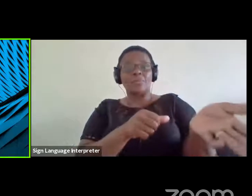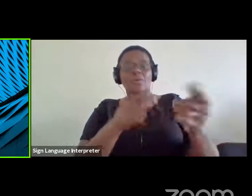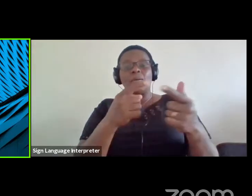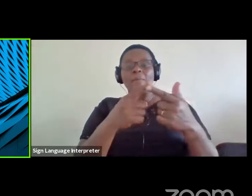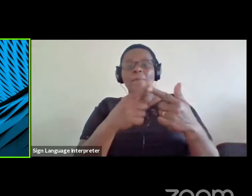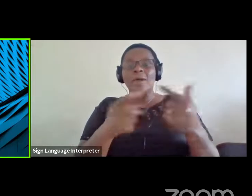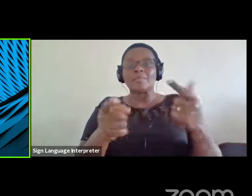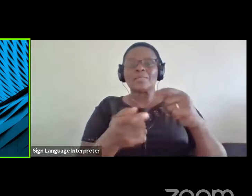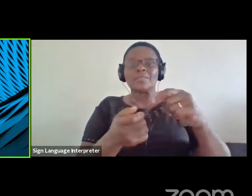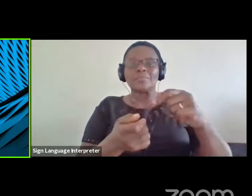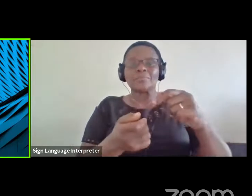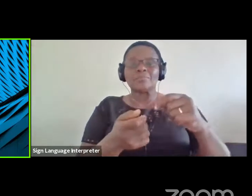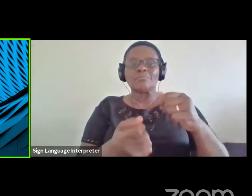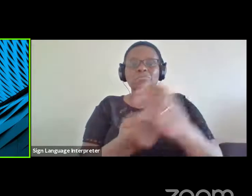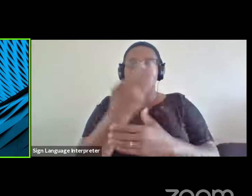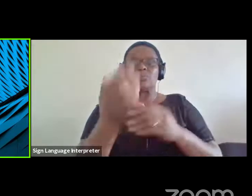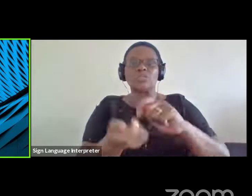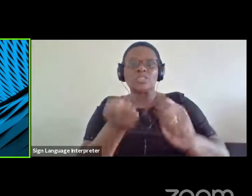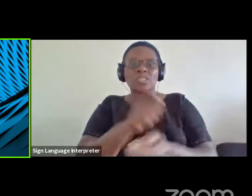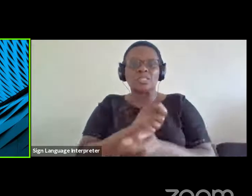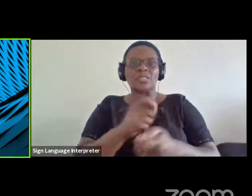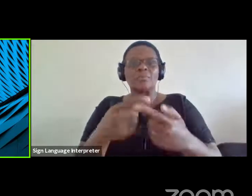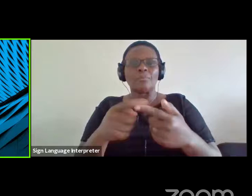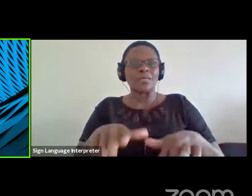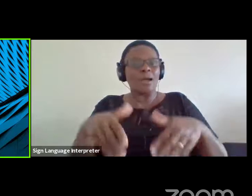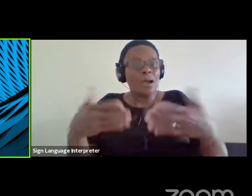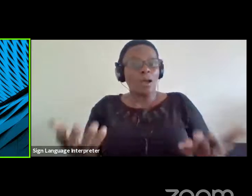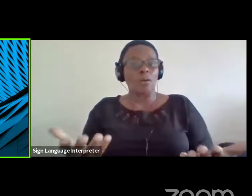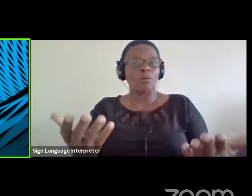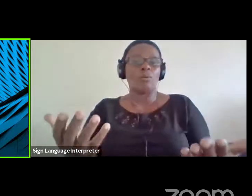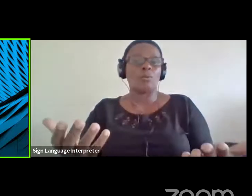change. But how, I guess, is the real question.